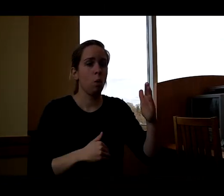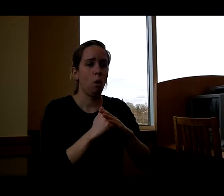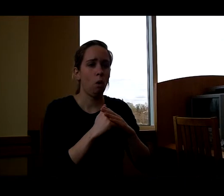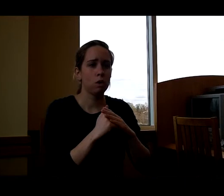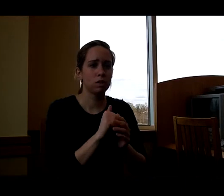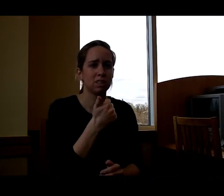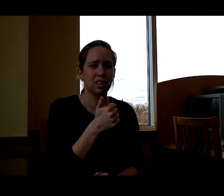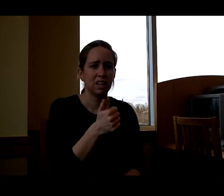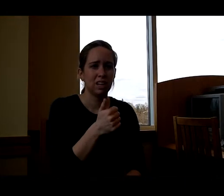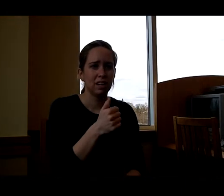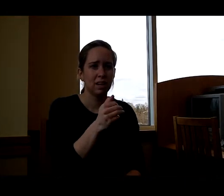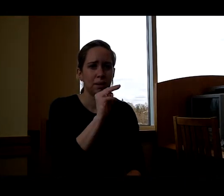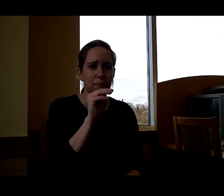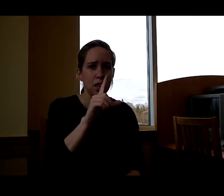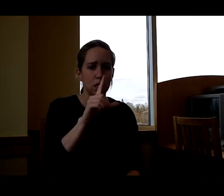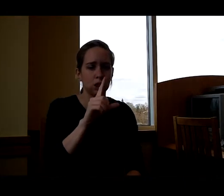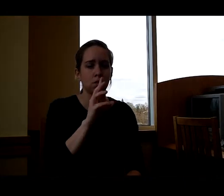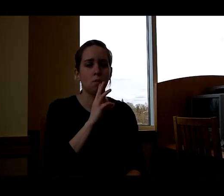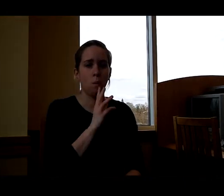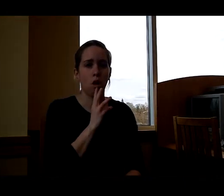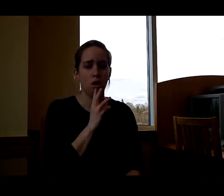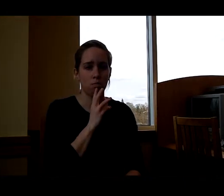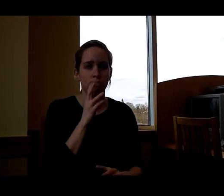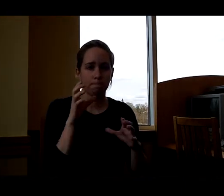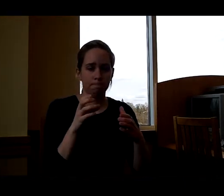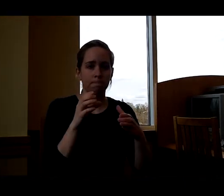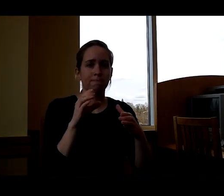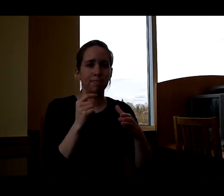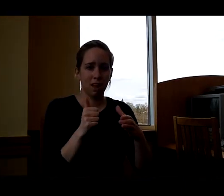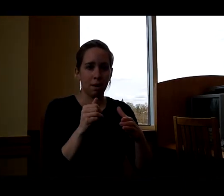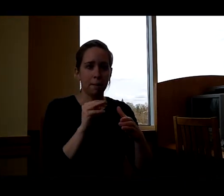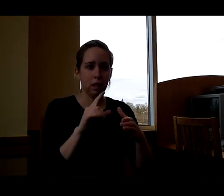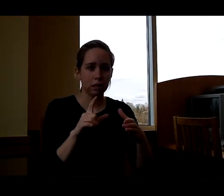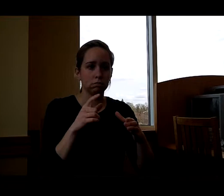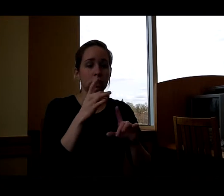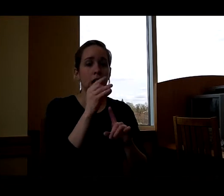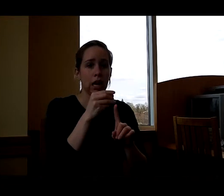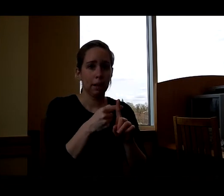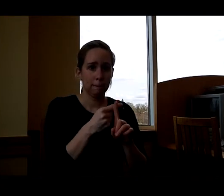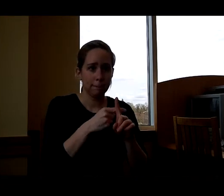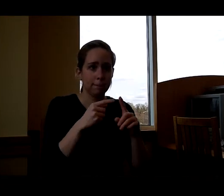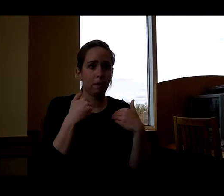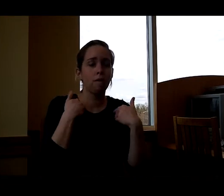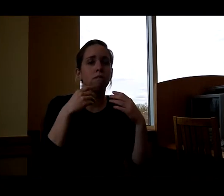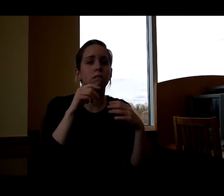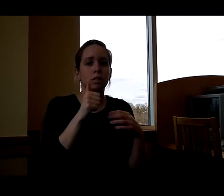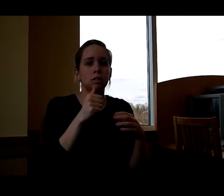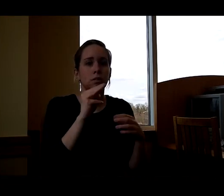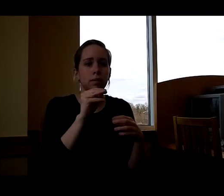10 milliliters of water. At 80 degrees, this box will hold 10 milliliters of water. Now, and